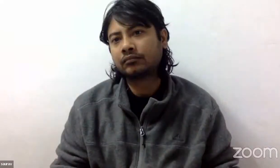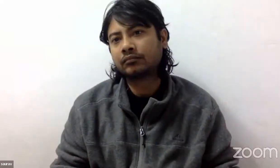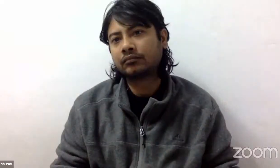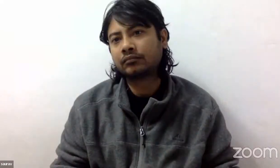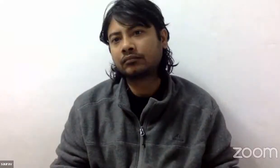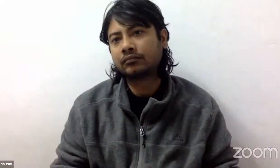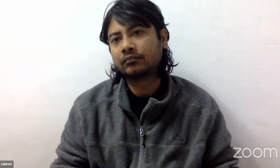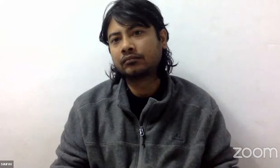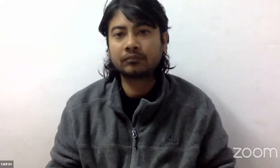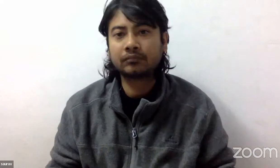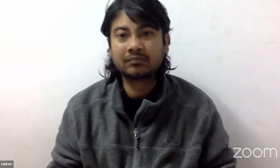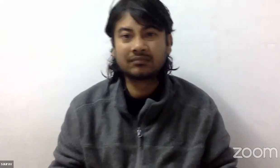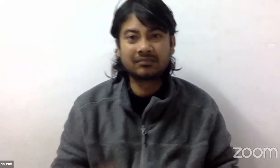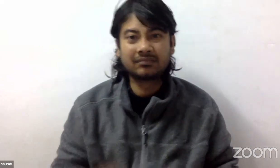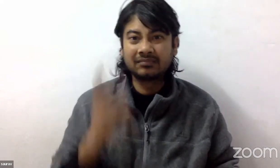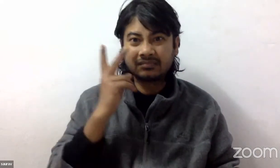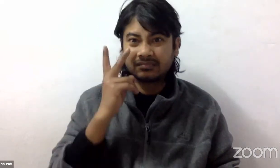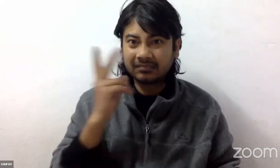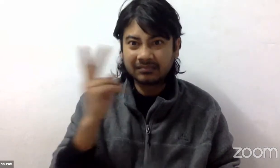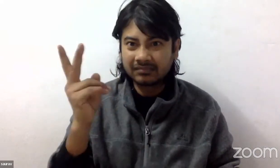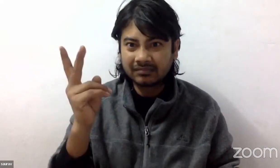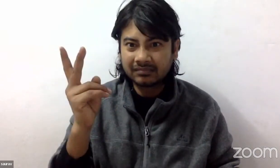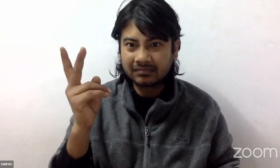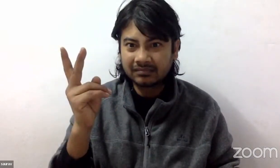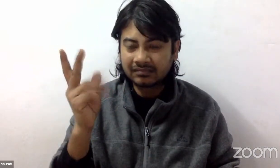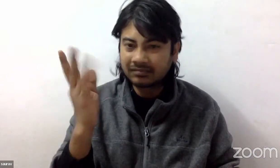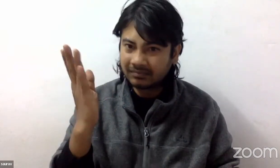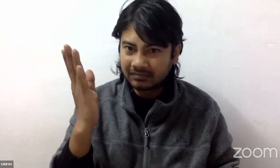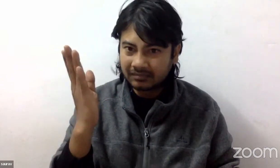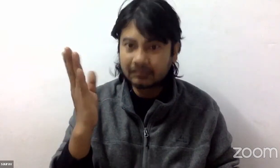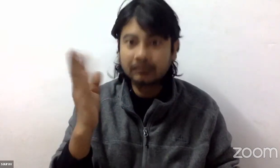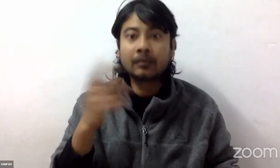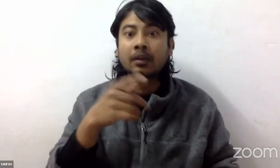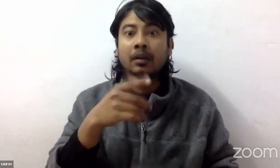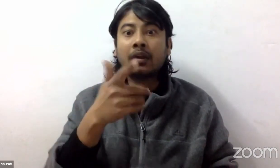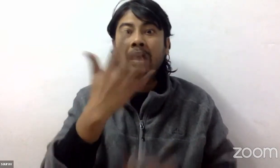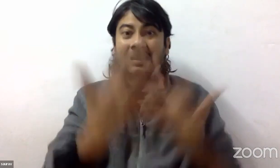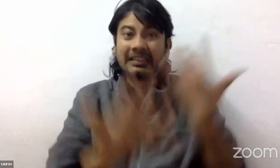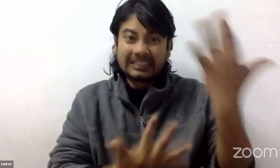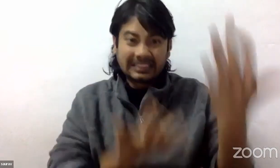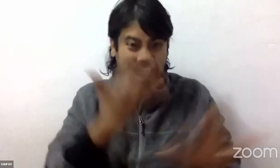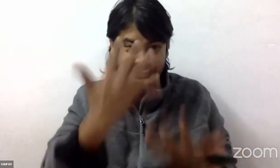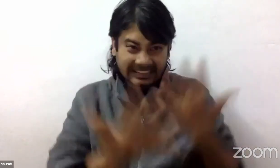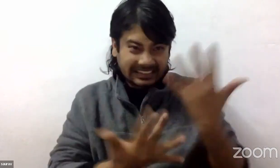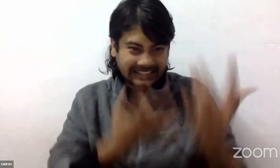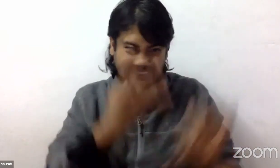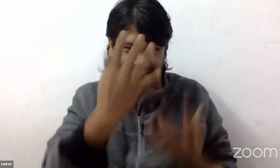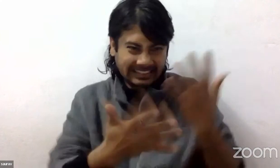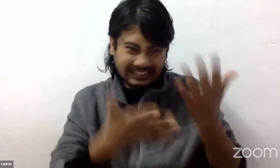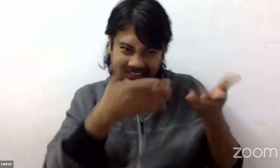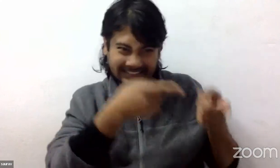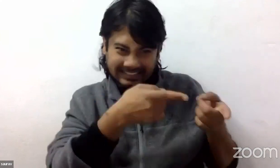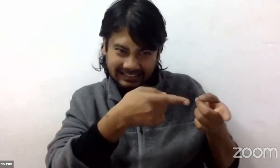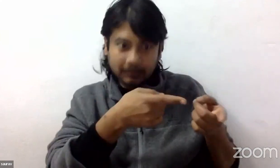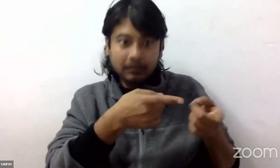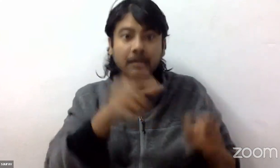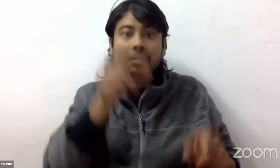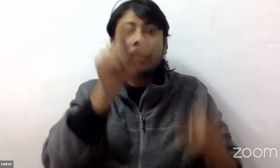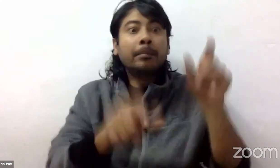Now everybody had started taking name of the Lord, so this Papurusha became jobless. He was without a job because everybody was taking the